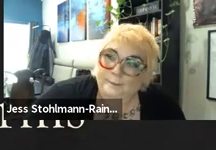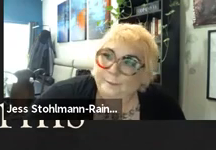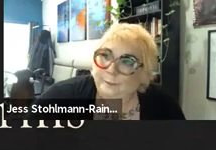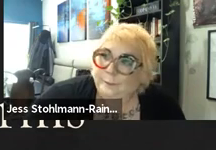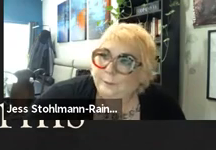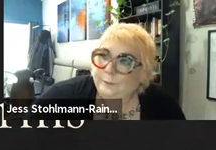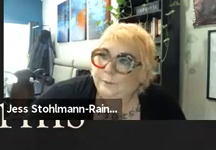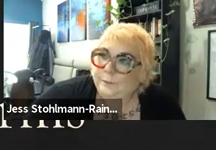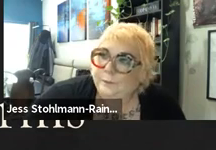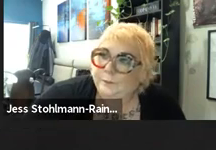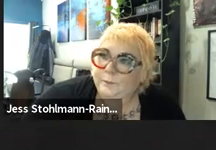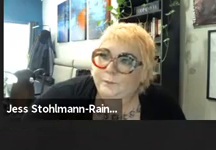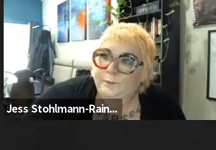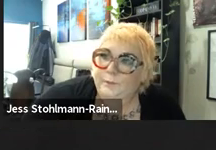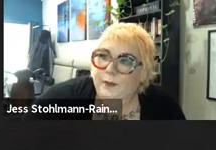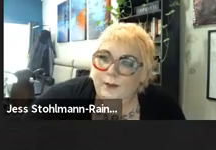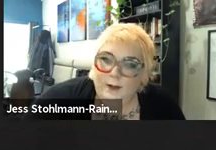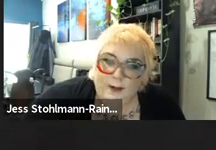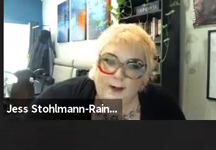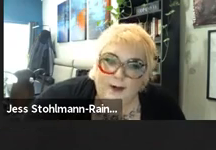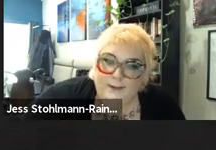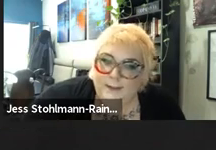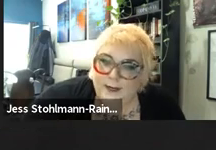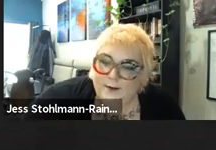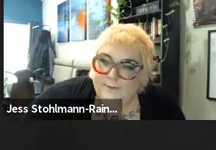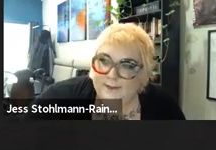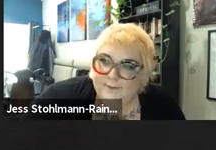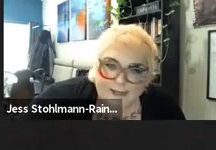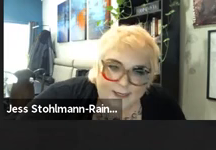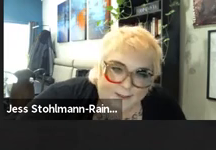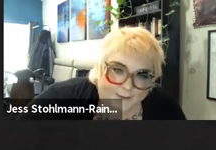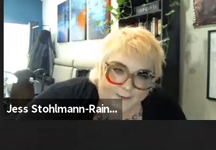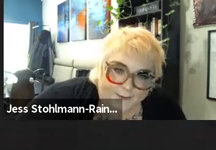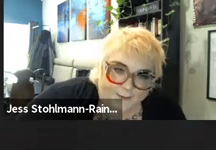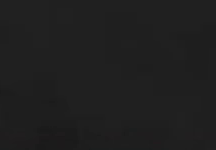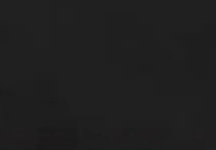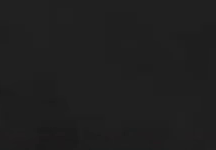and i'll turn it over to vic